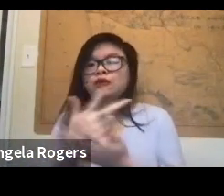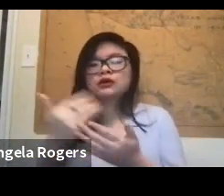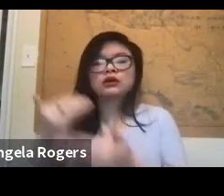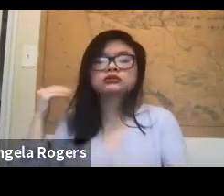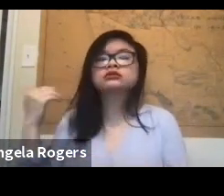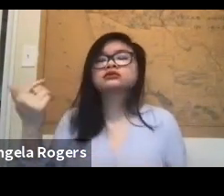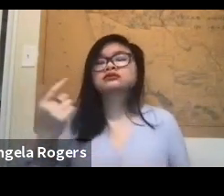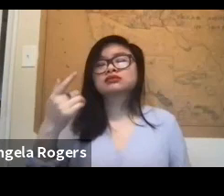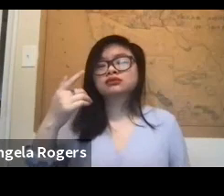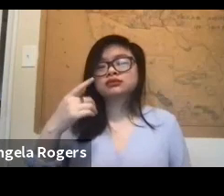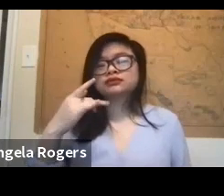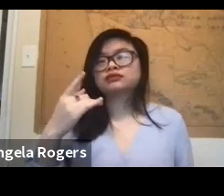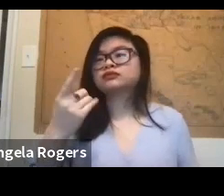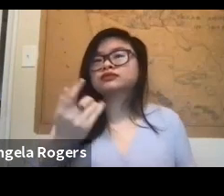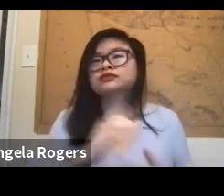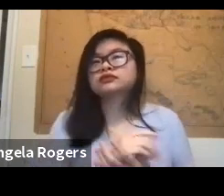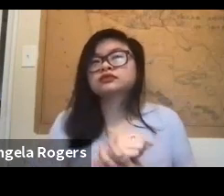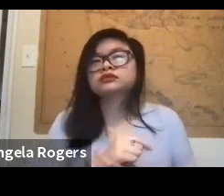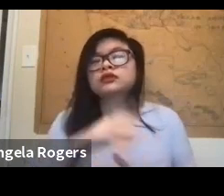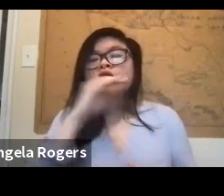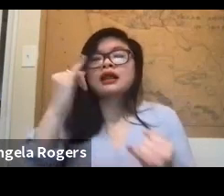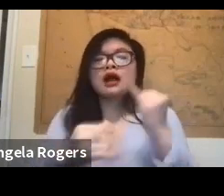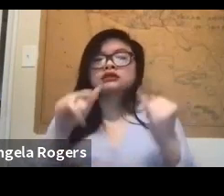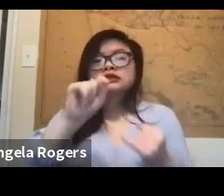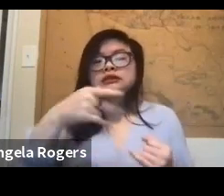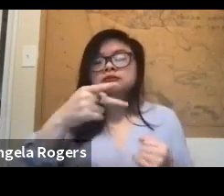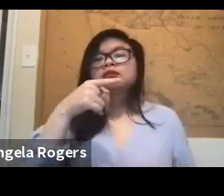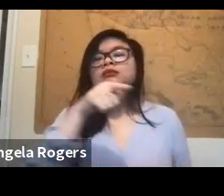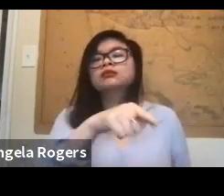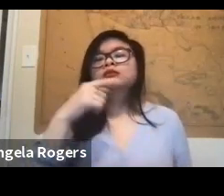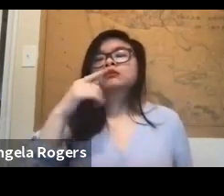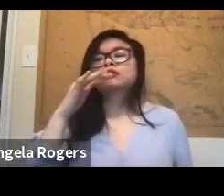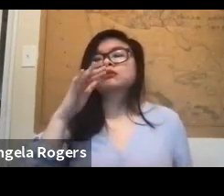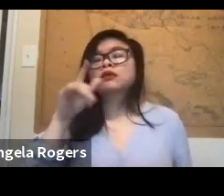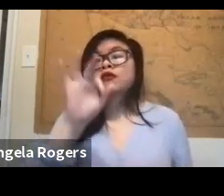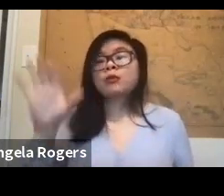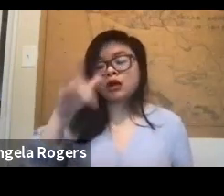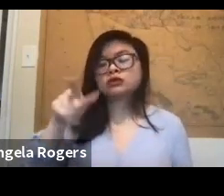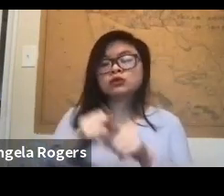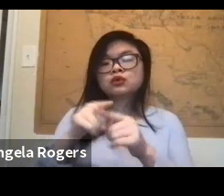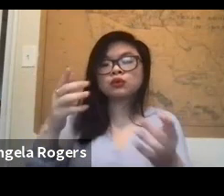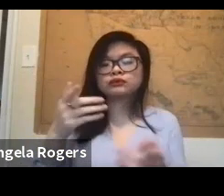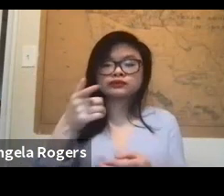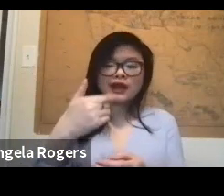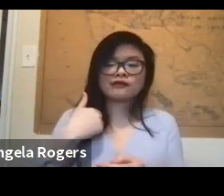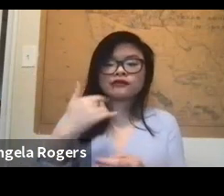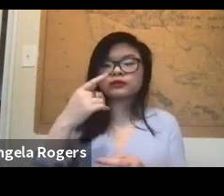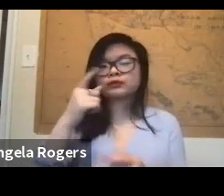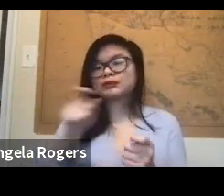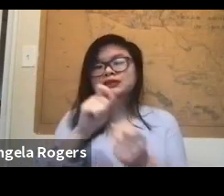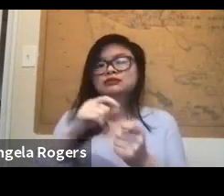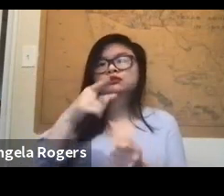time. So as much in advance as possible, 2-3 weeks, submit it in advance. Another tip